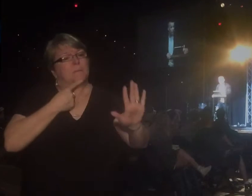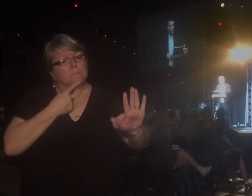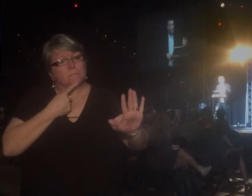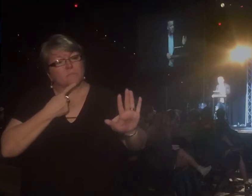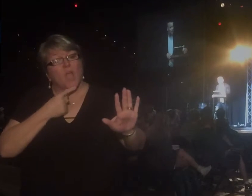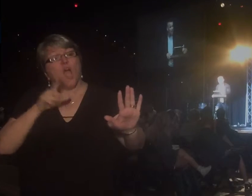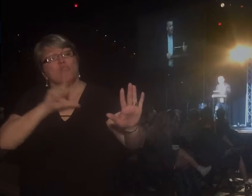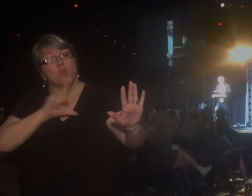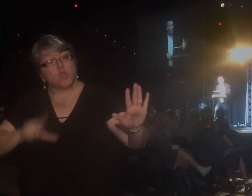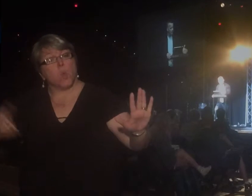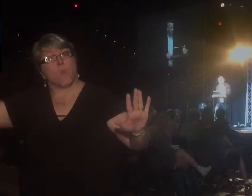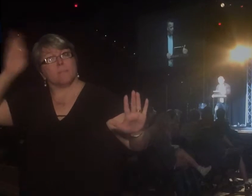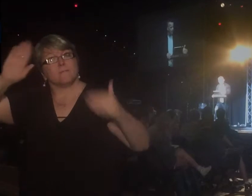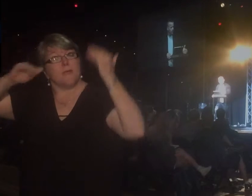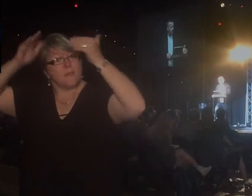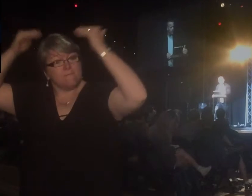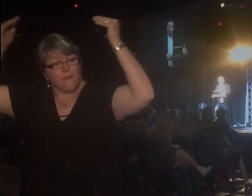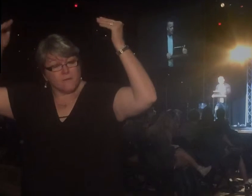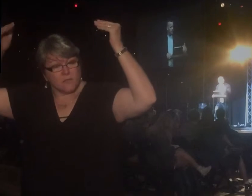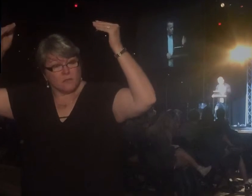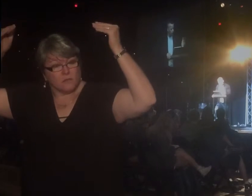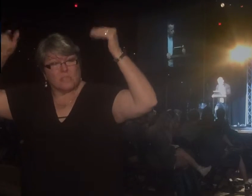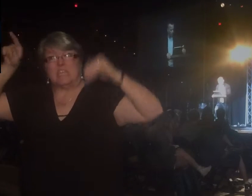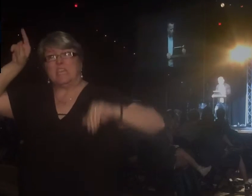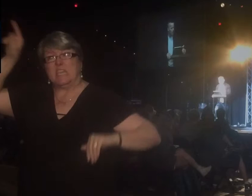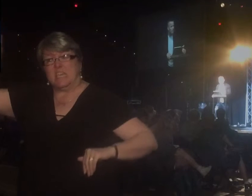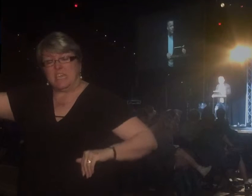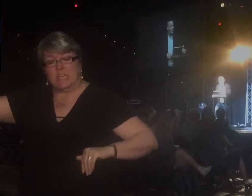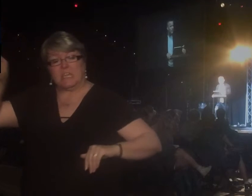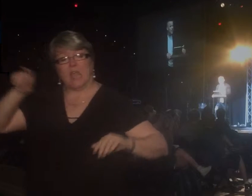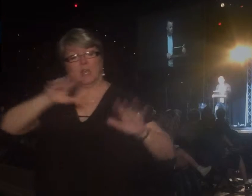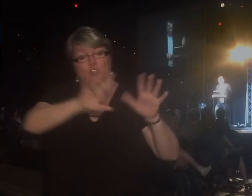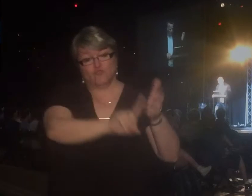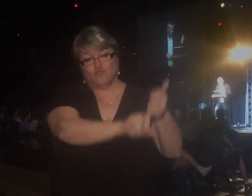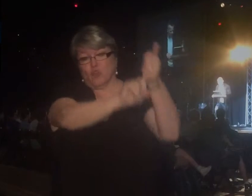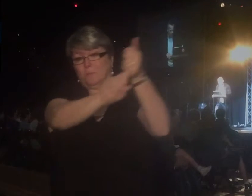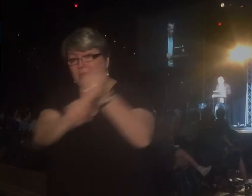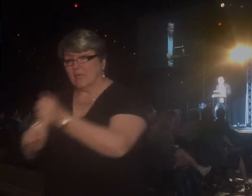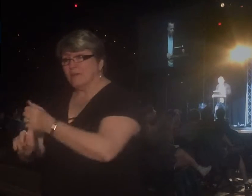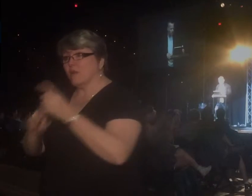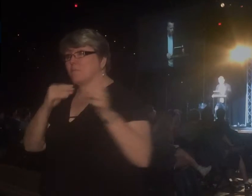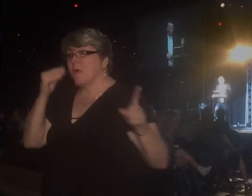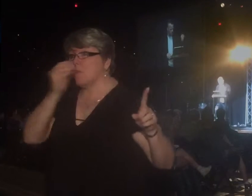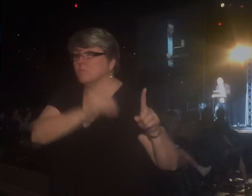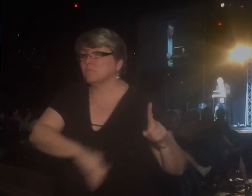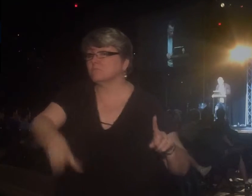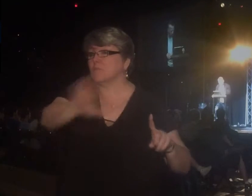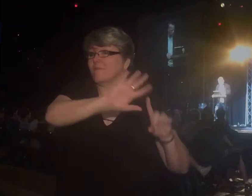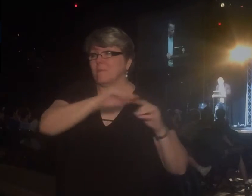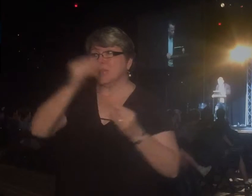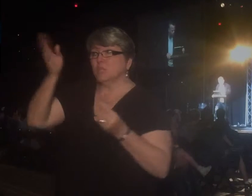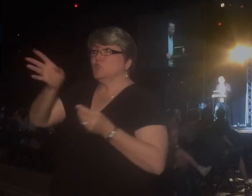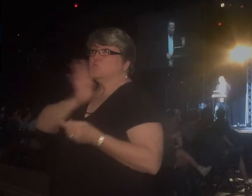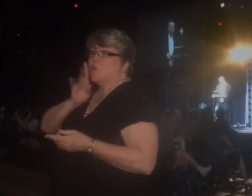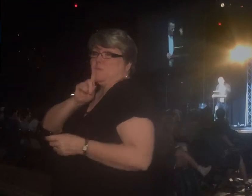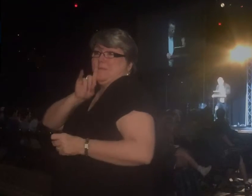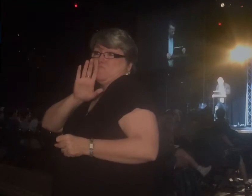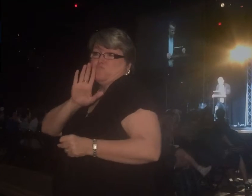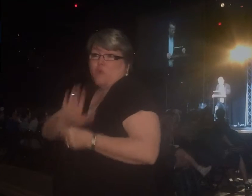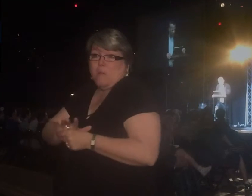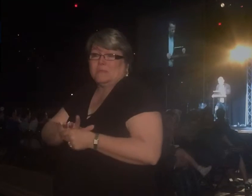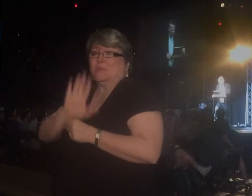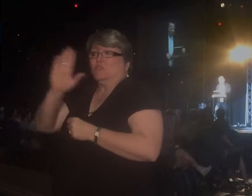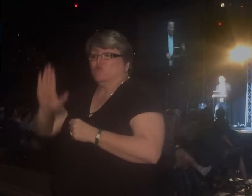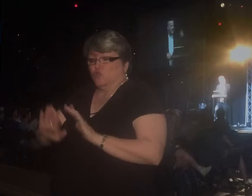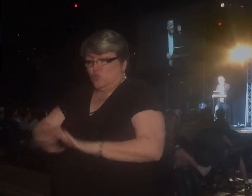the Lord, the God of heaven, who took me from my father's house, the land of my kindred, who spoke to me and swore to me, to